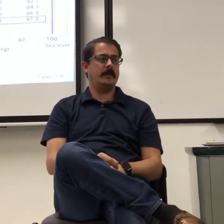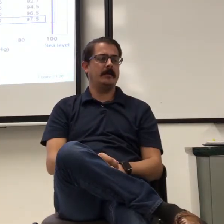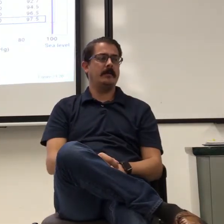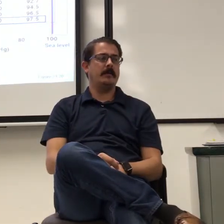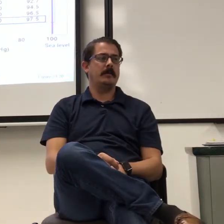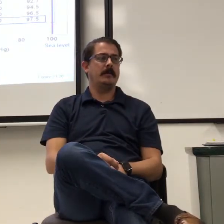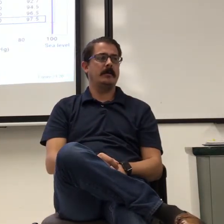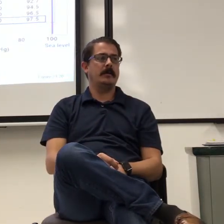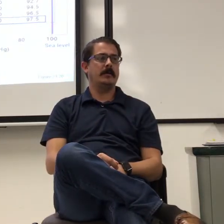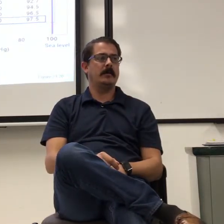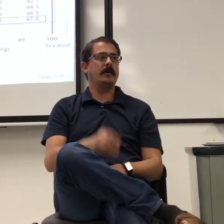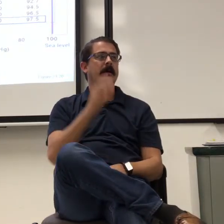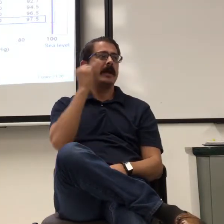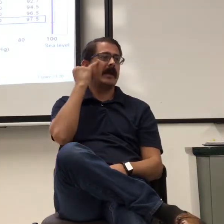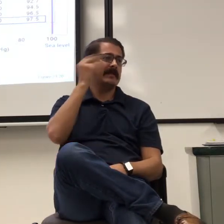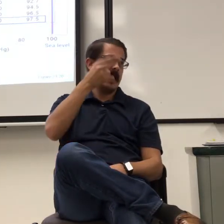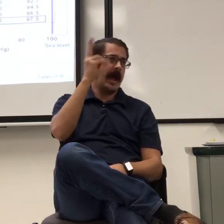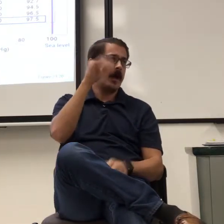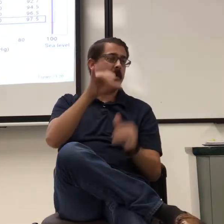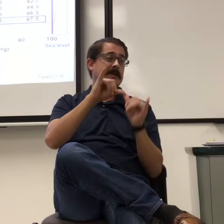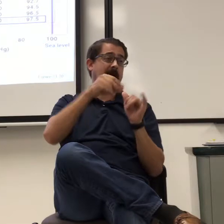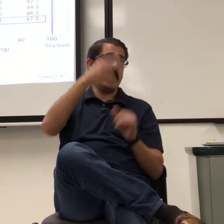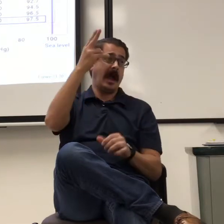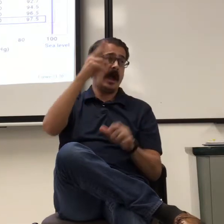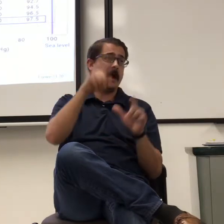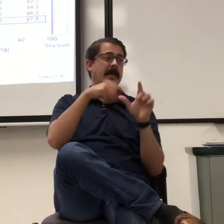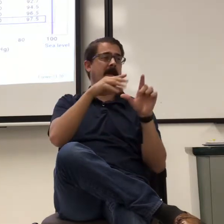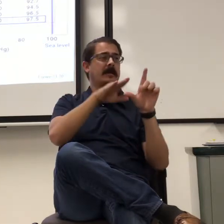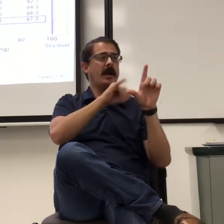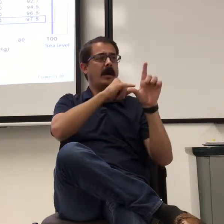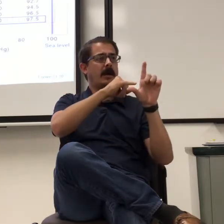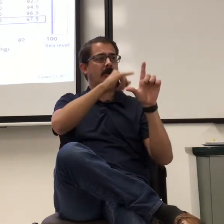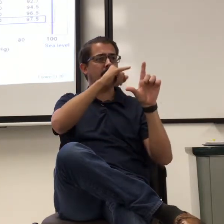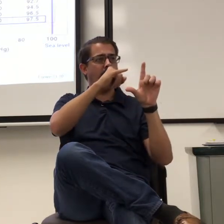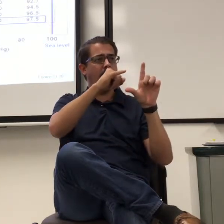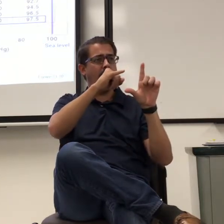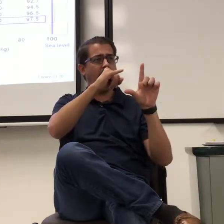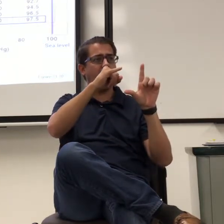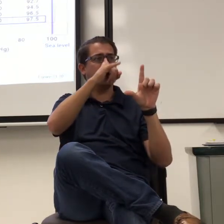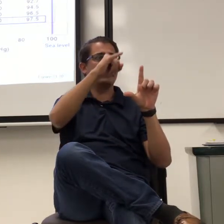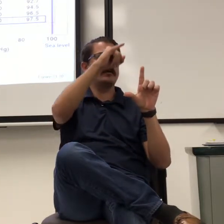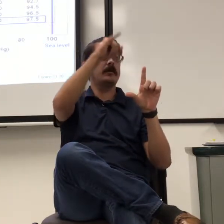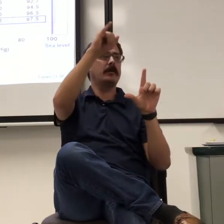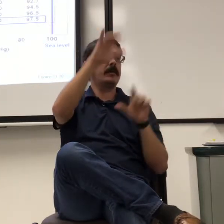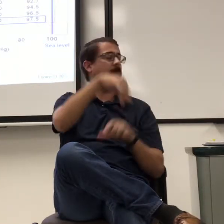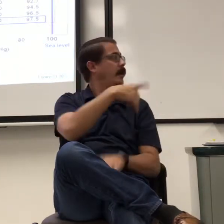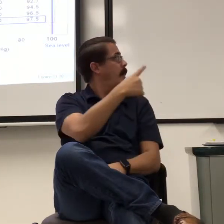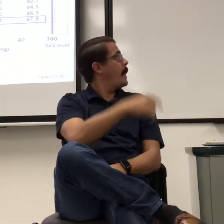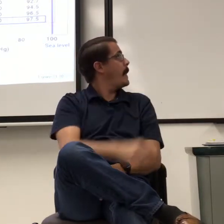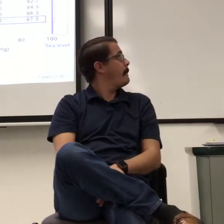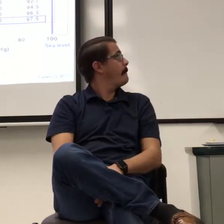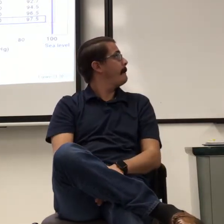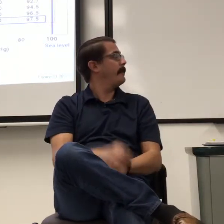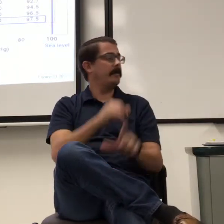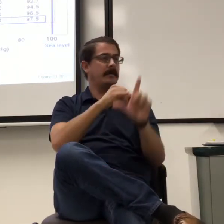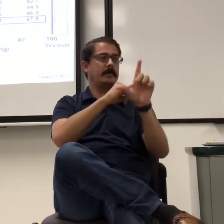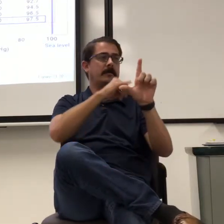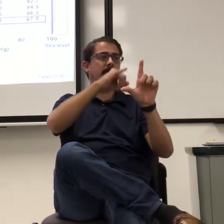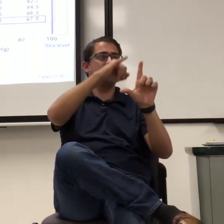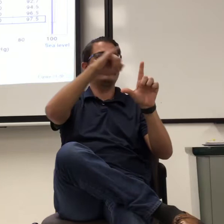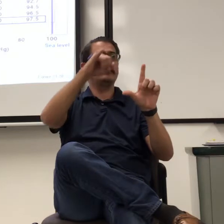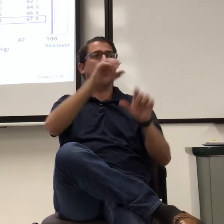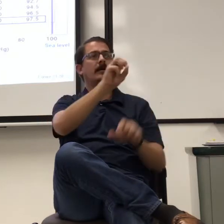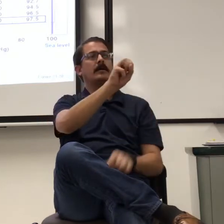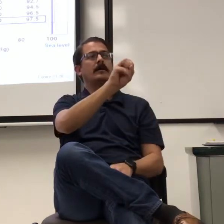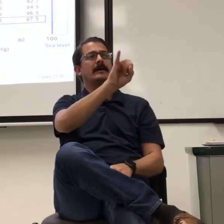it's high, it kind of stays high, and then it kind of drops off real quick, and then kind of like that. It's a sigmoid shaped